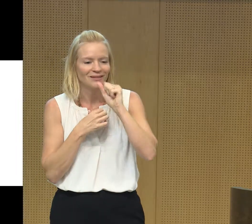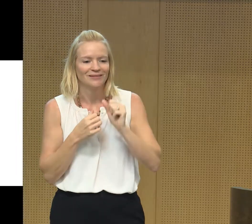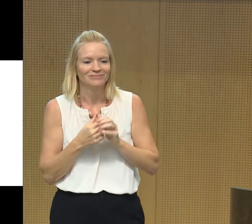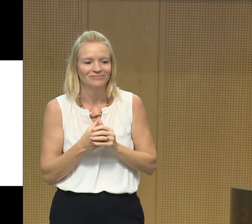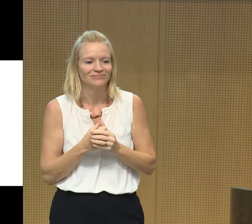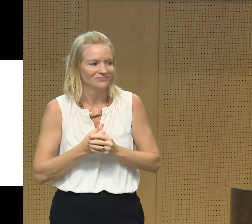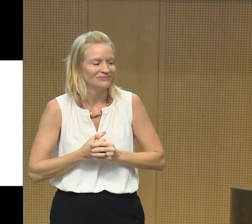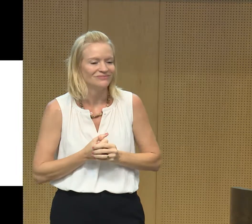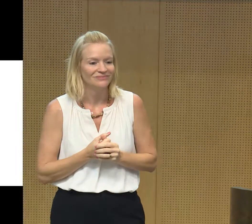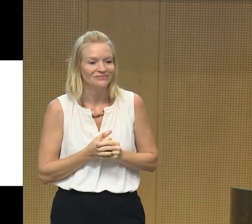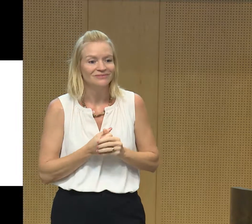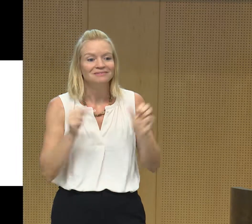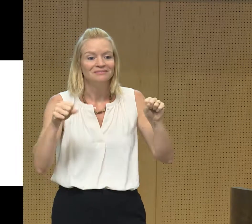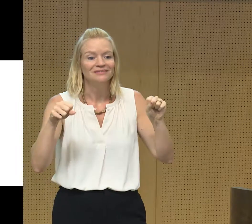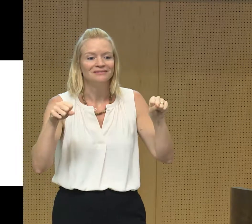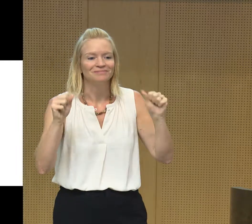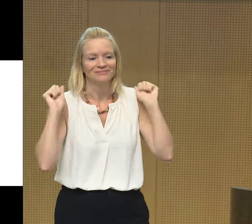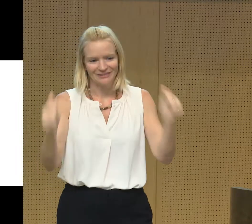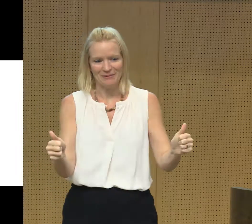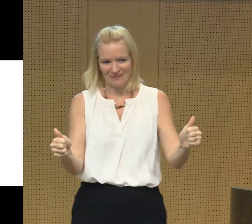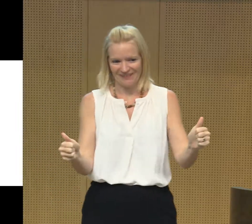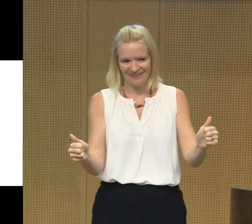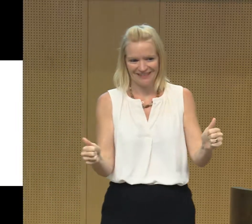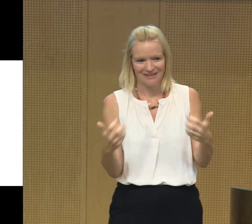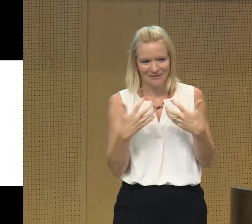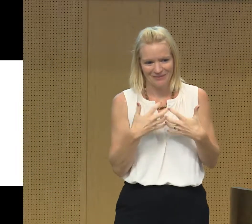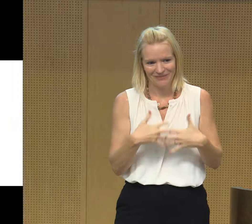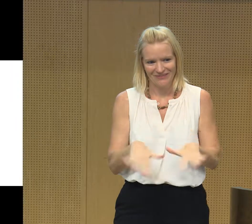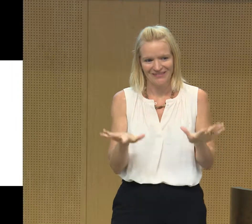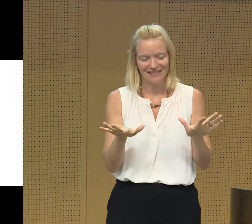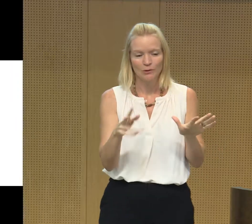Is it loud enough? Okay.